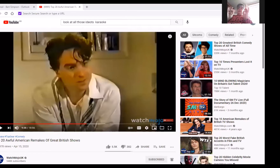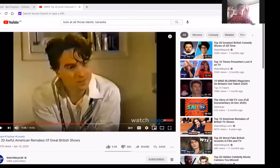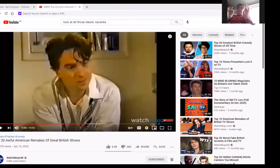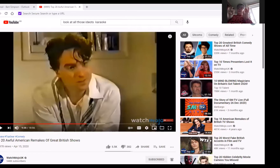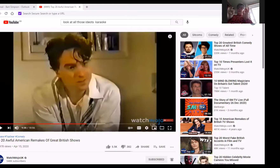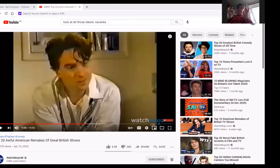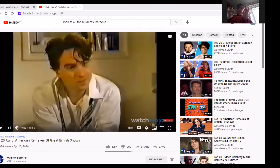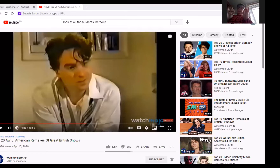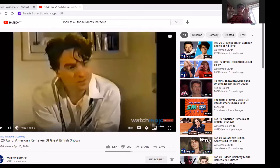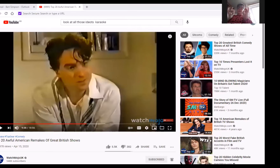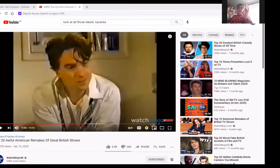There you go.